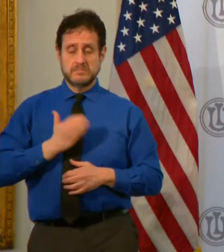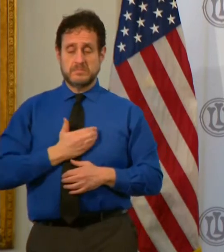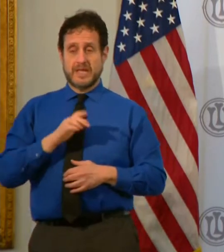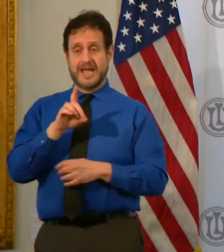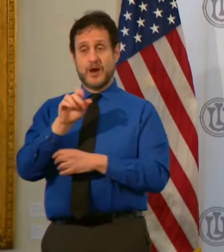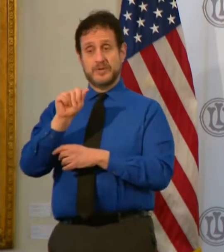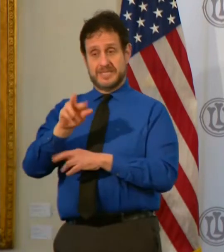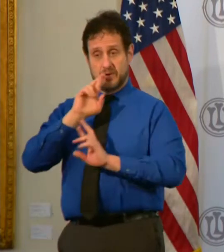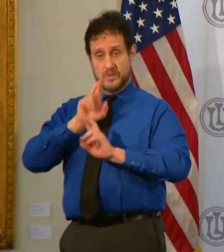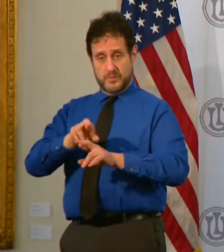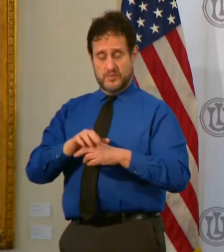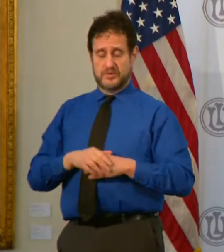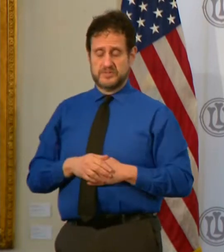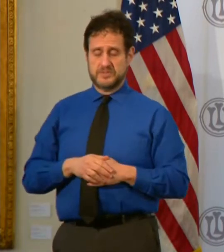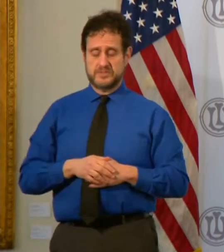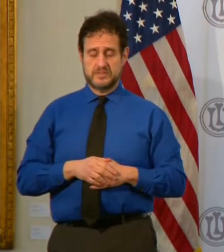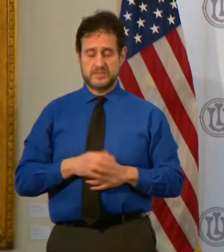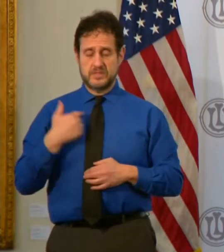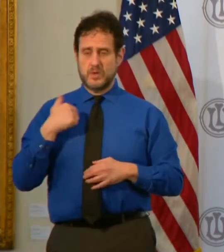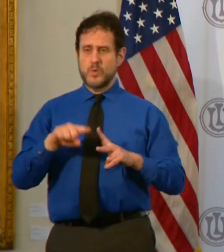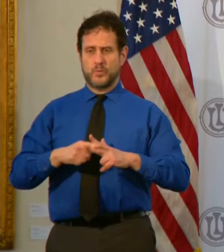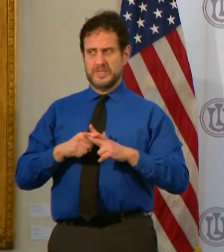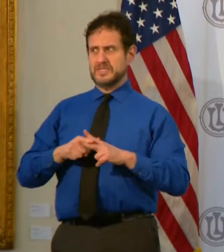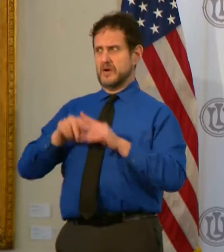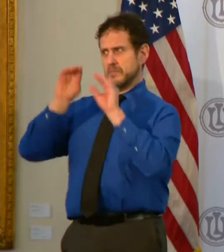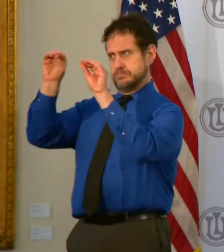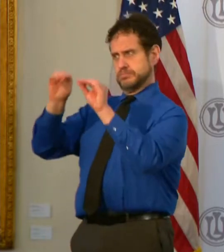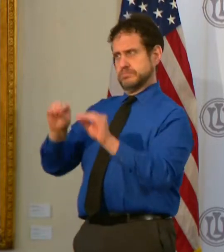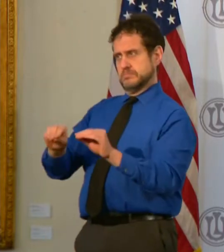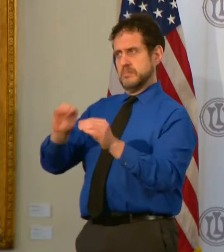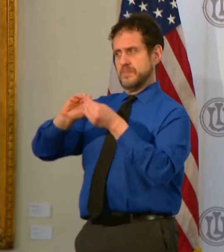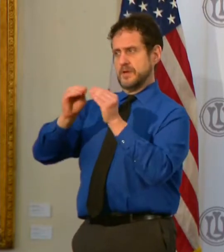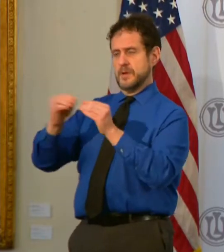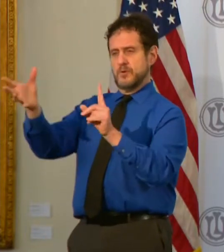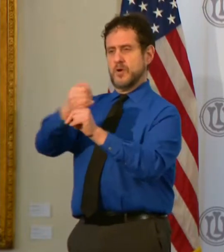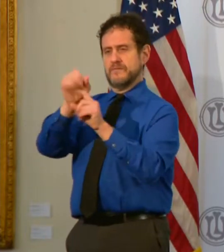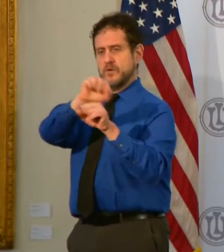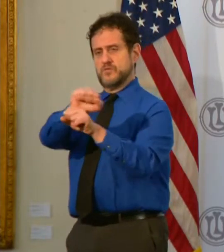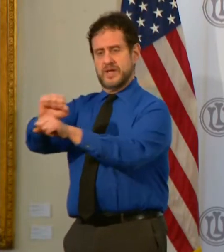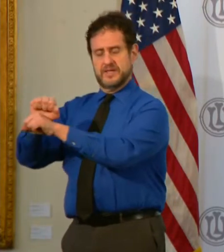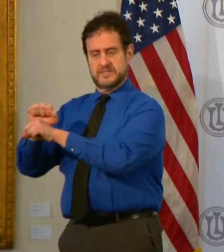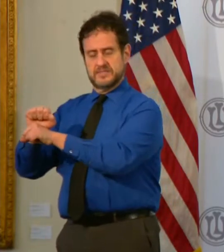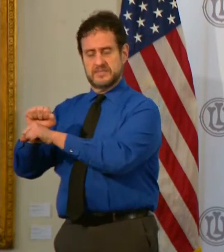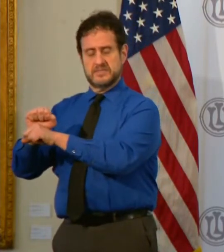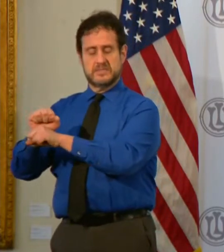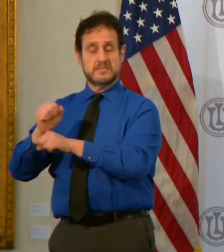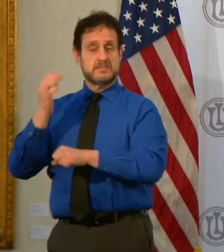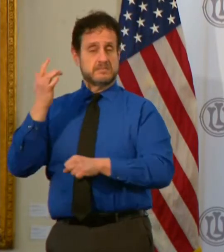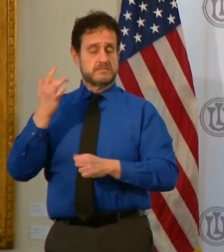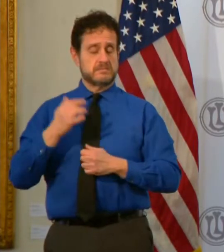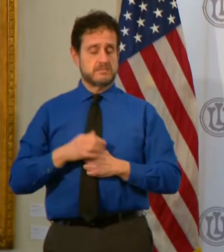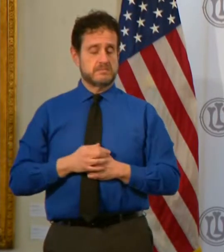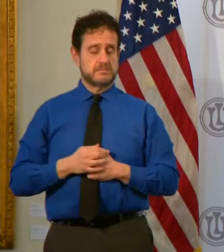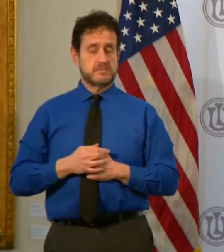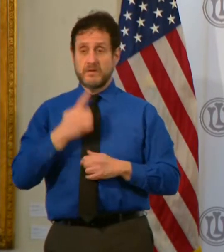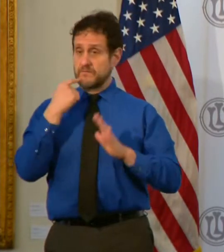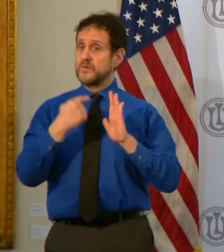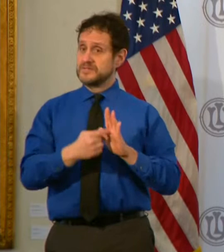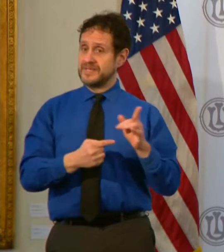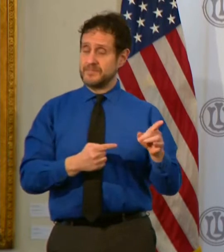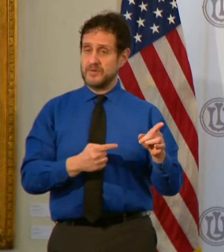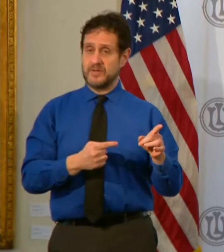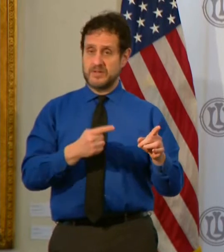reports, the reason we start putting arrest on our data reports is because in the wake, for example, of the uprisings